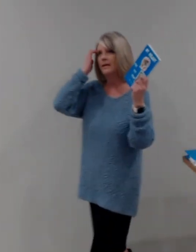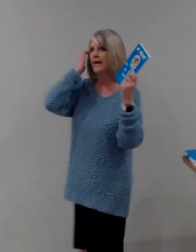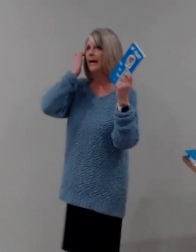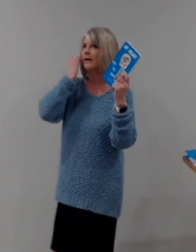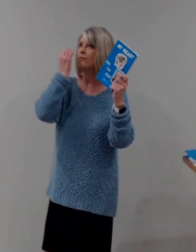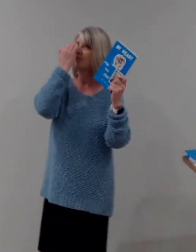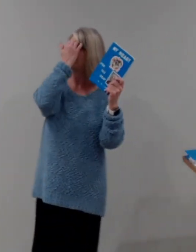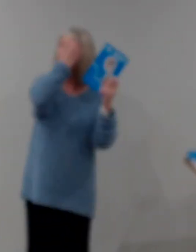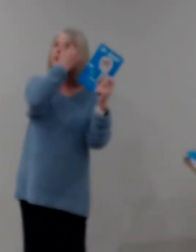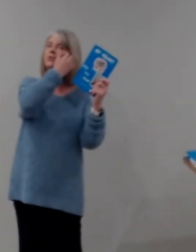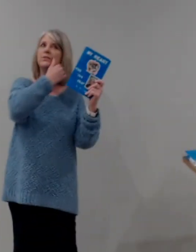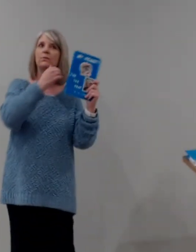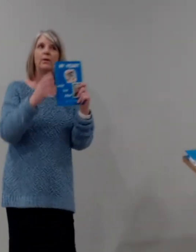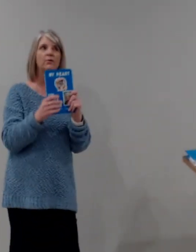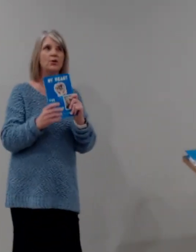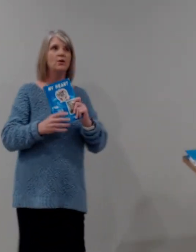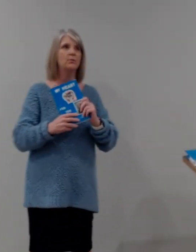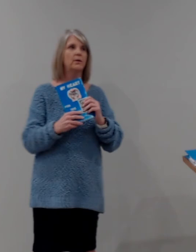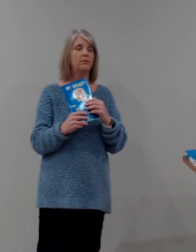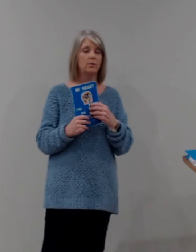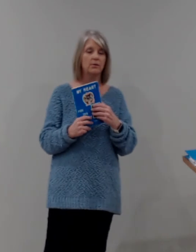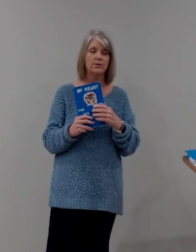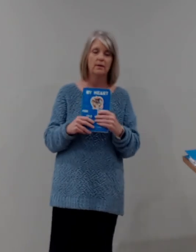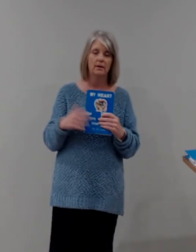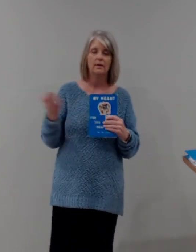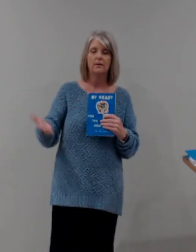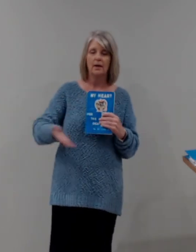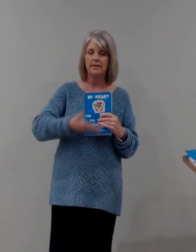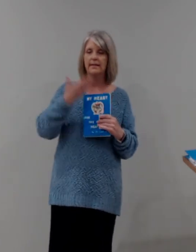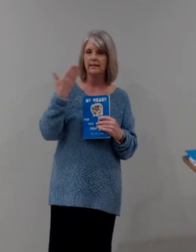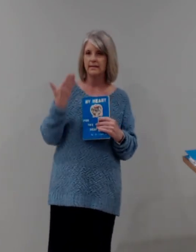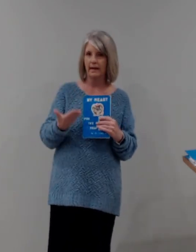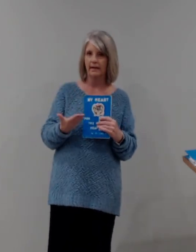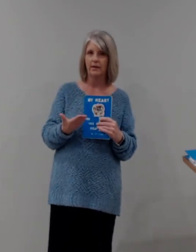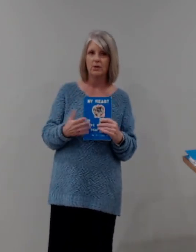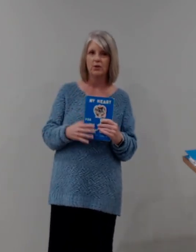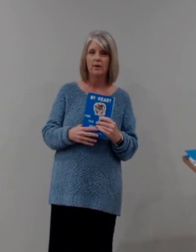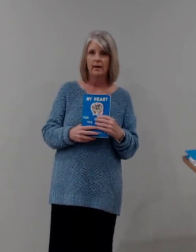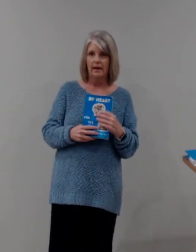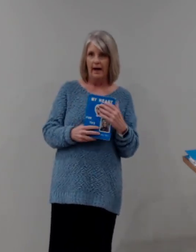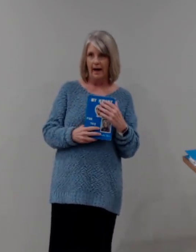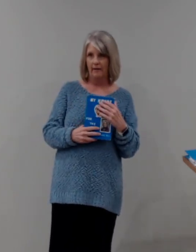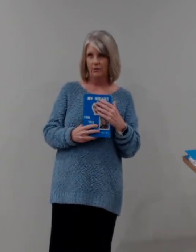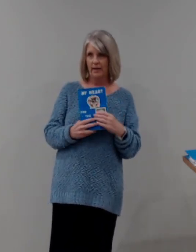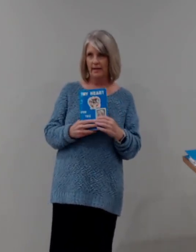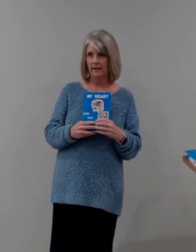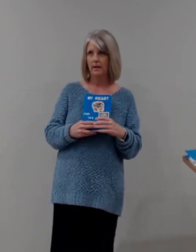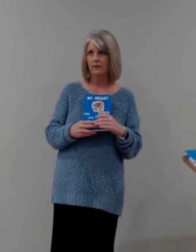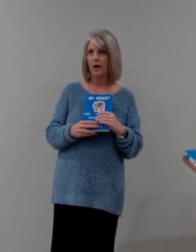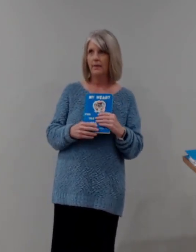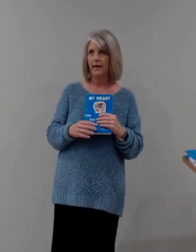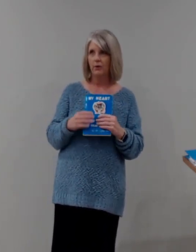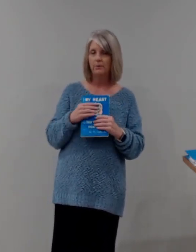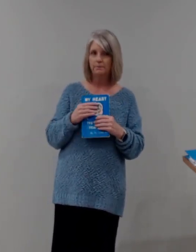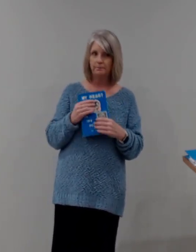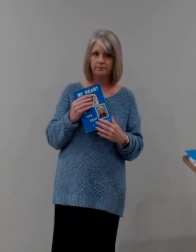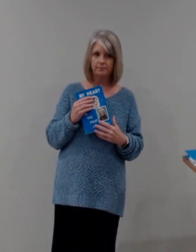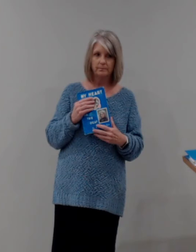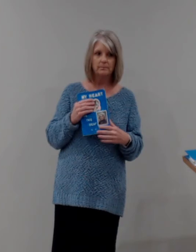that first, well, Joshua, of course, got us into sign language. After he got better,